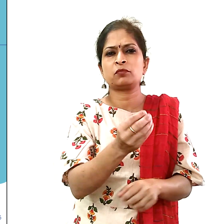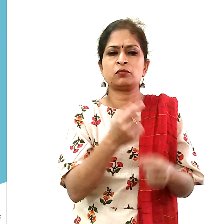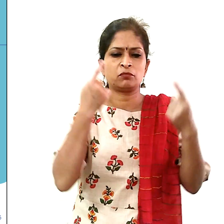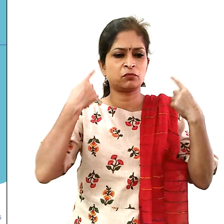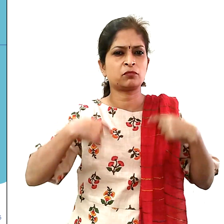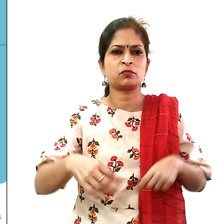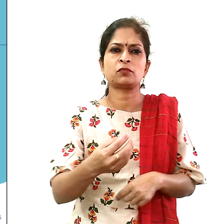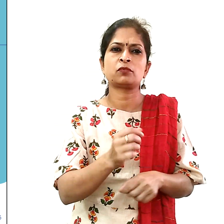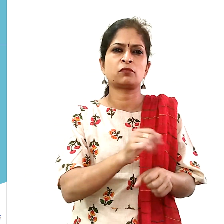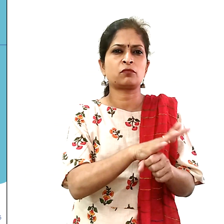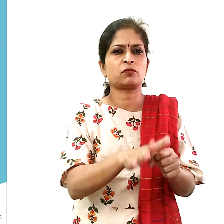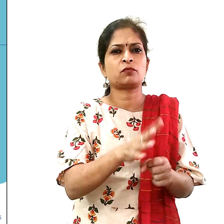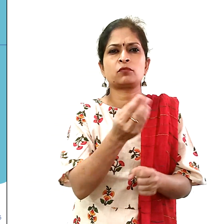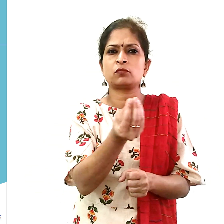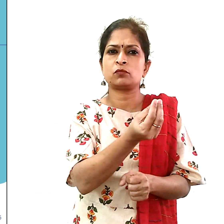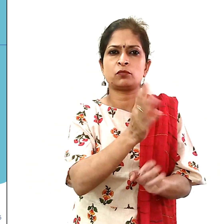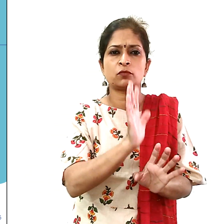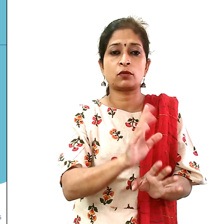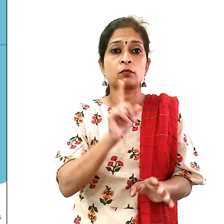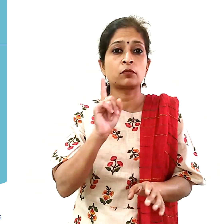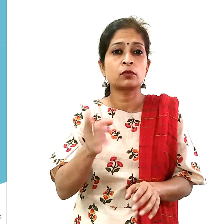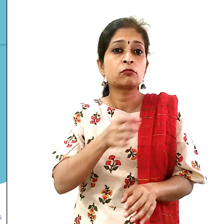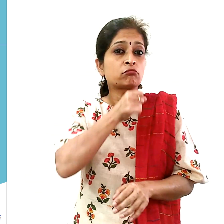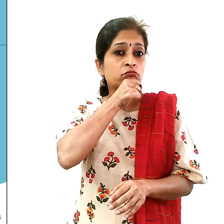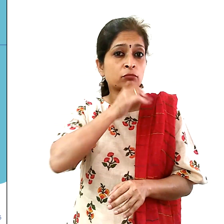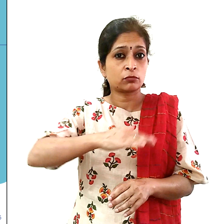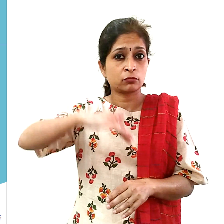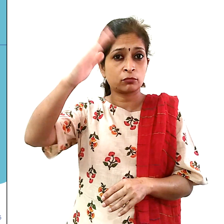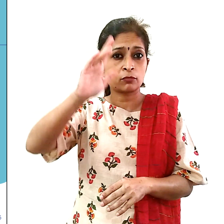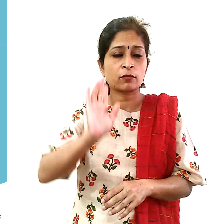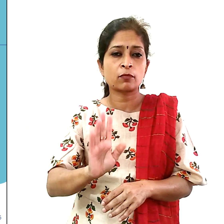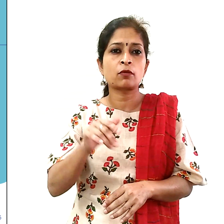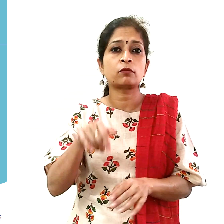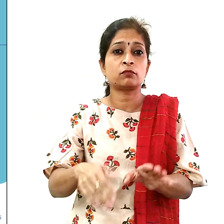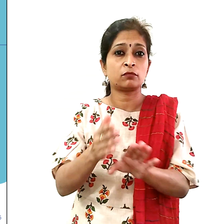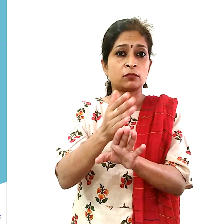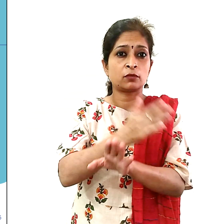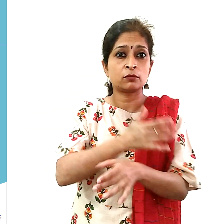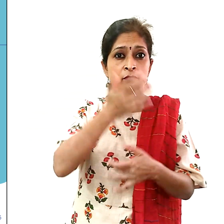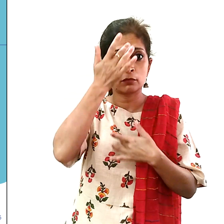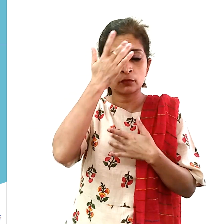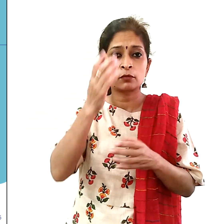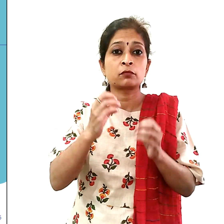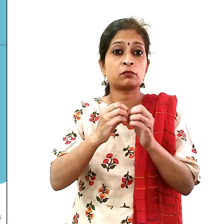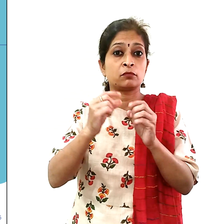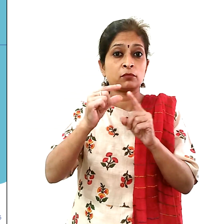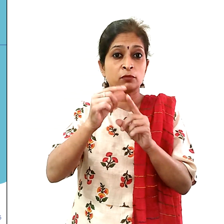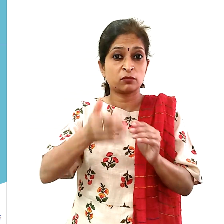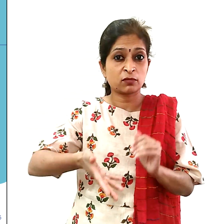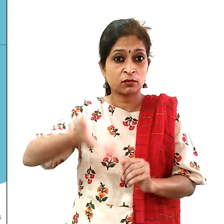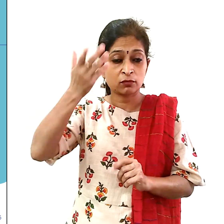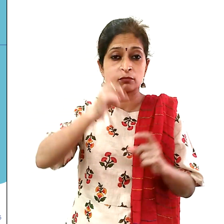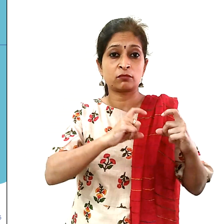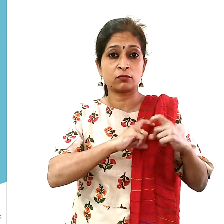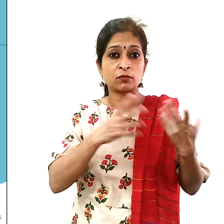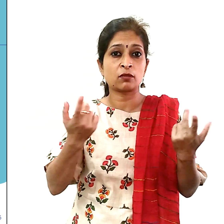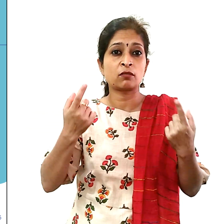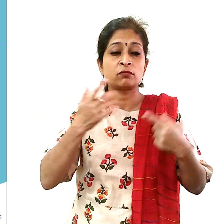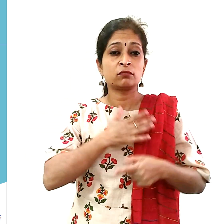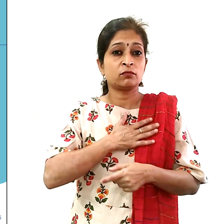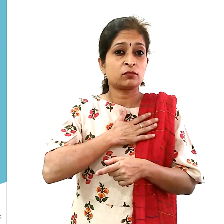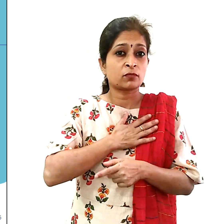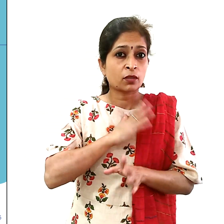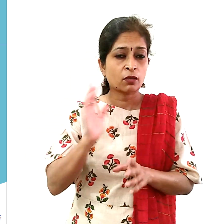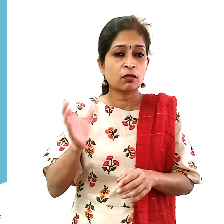children. Older persons and persons with pre-existing medical conditions such as high blood pressure, heart disease,